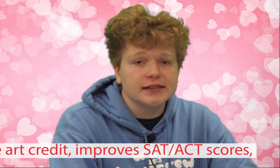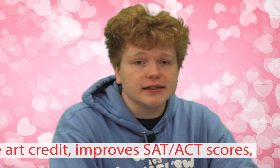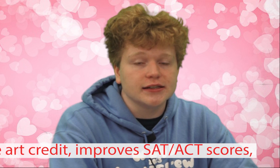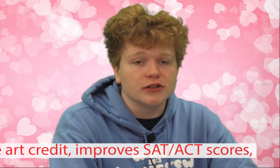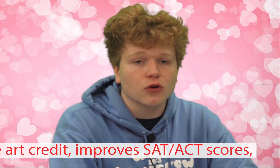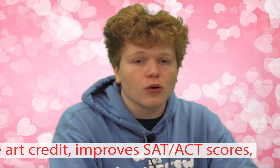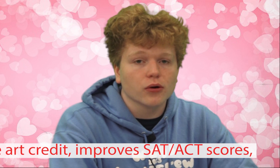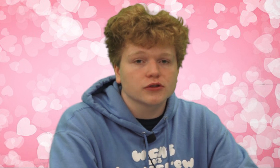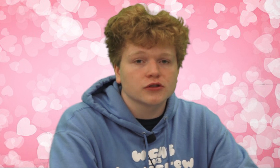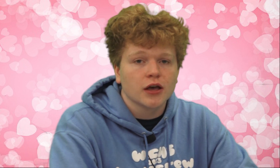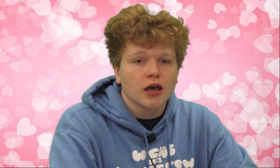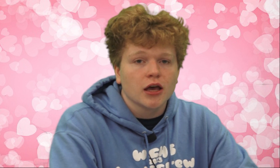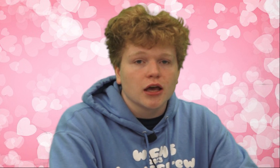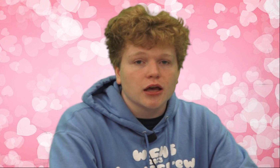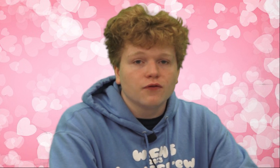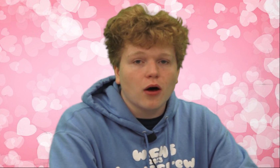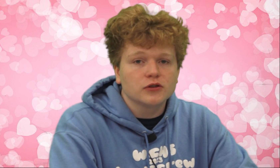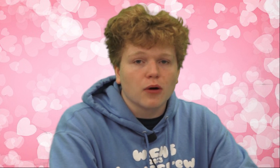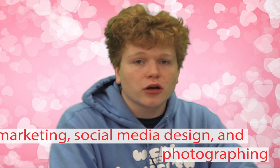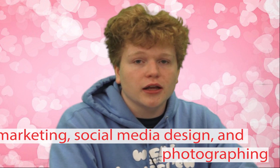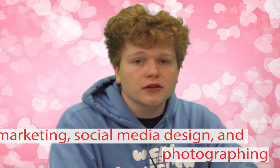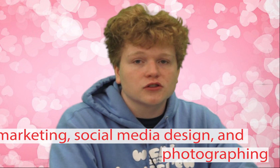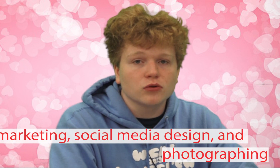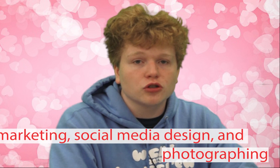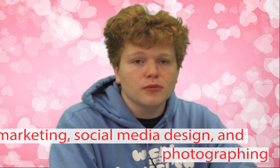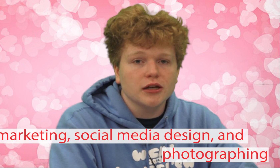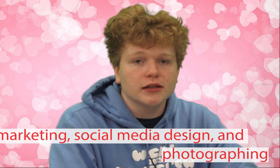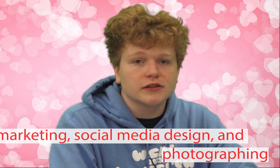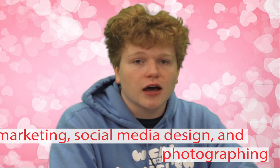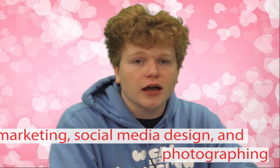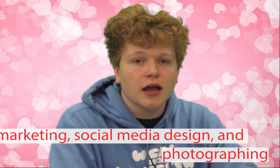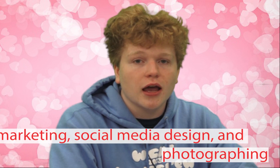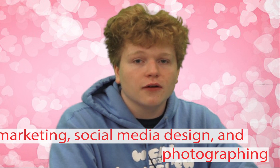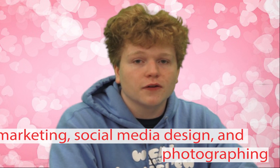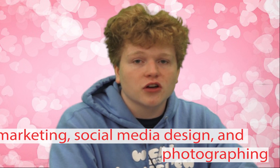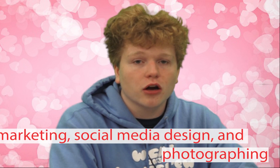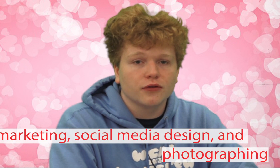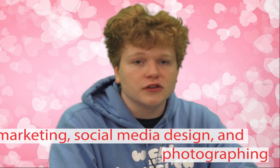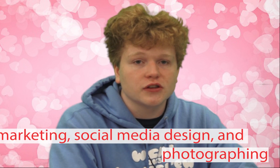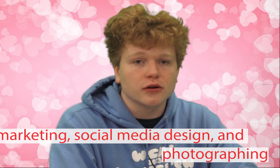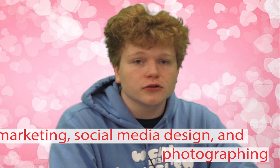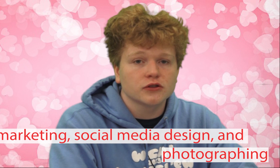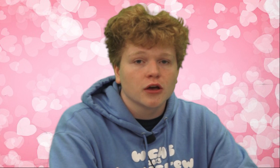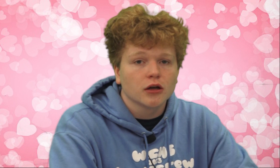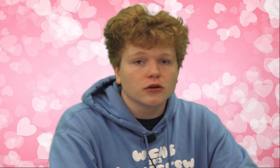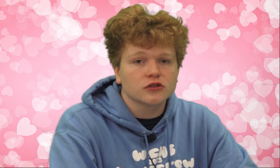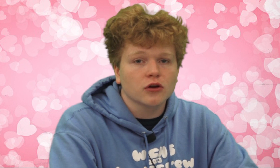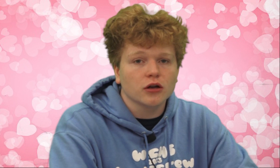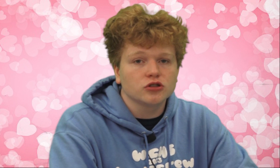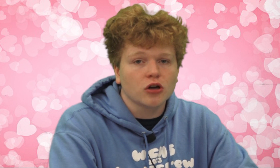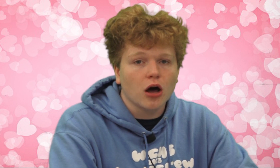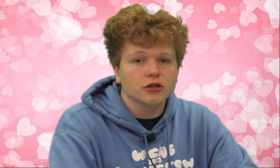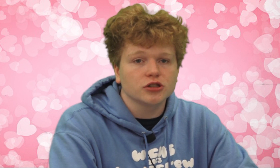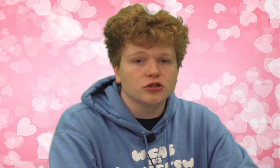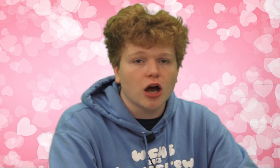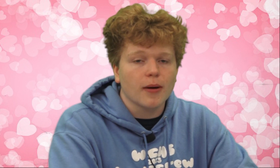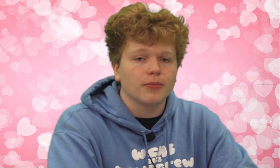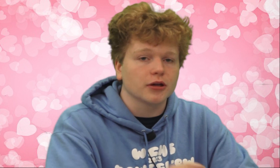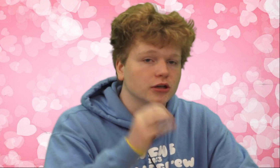ACT scores, involves marketing, social media design, and photography skills, looks good on college and job